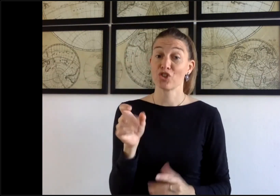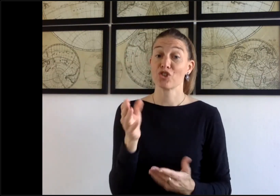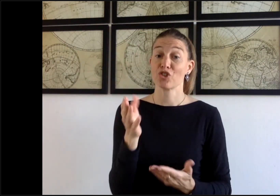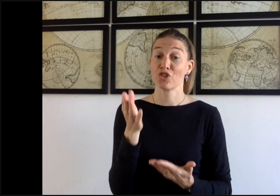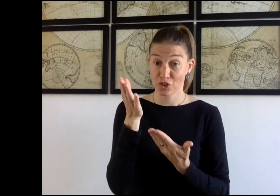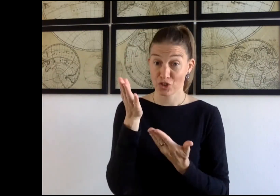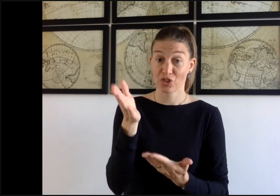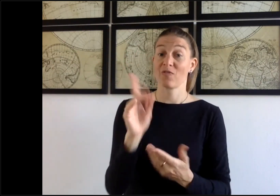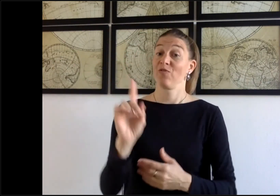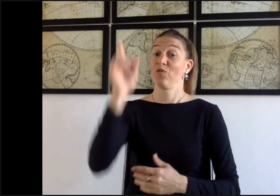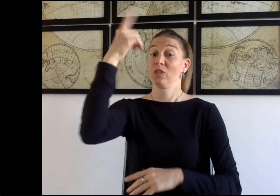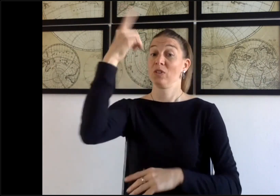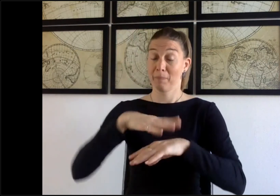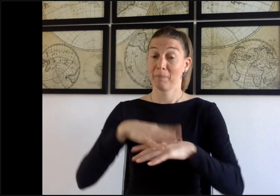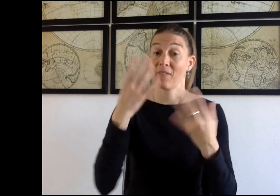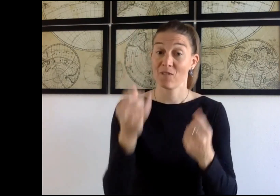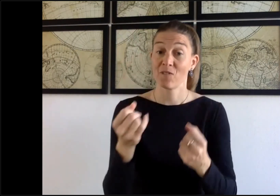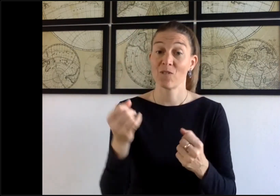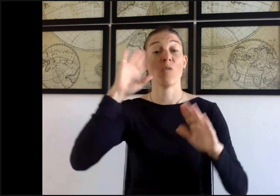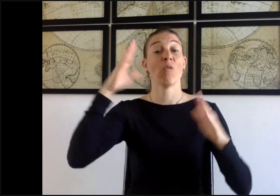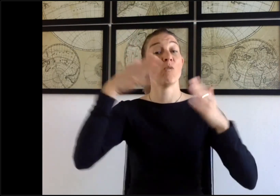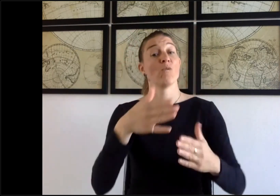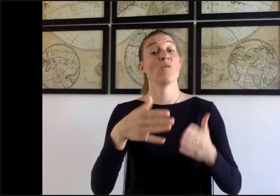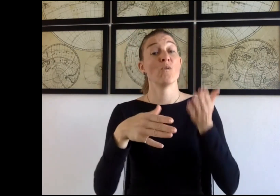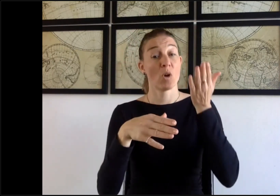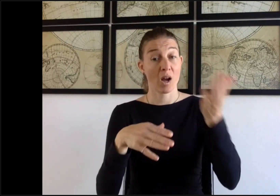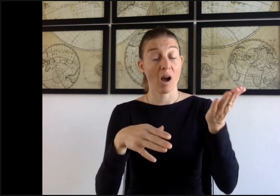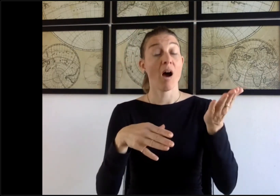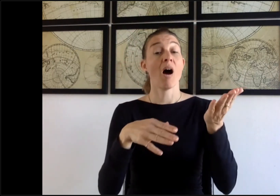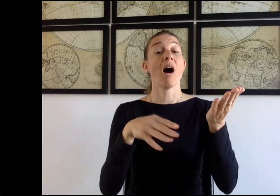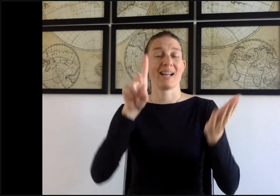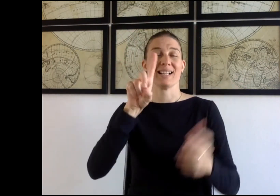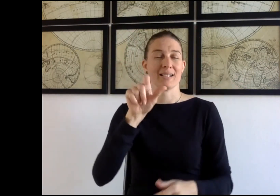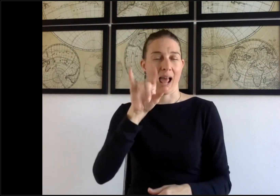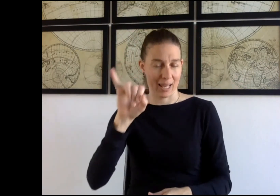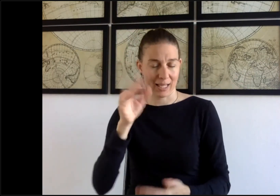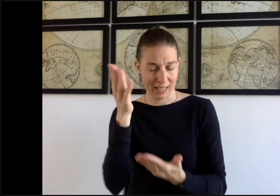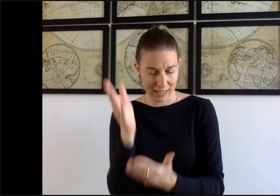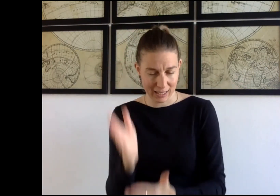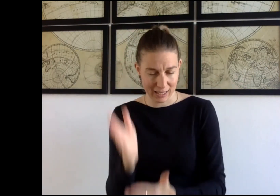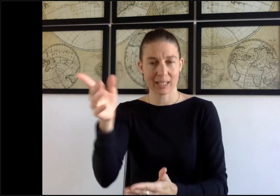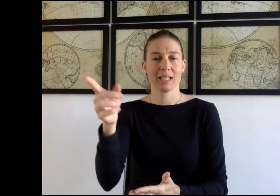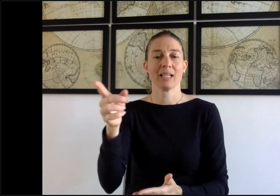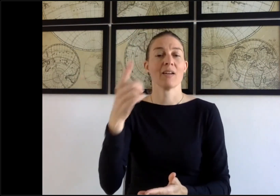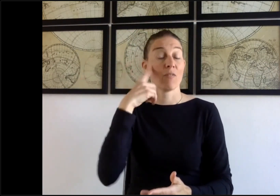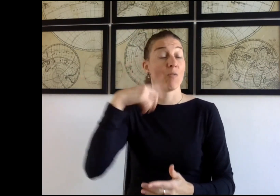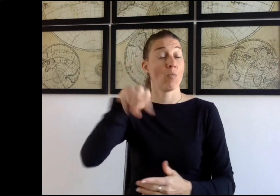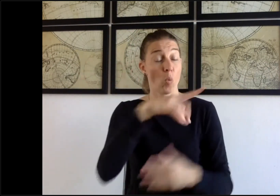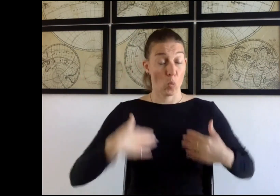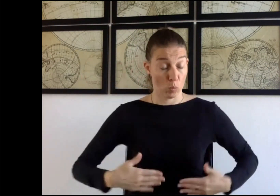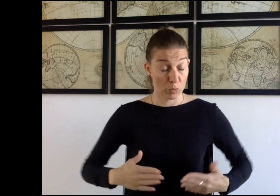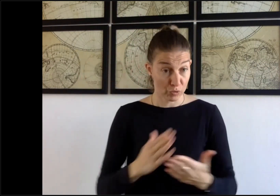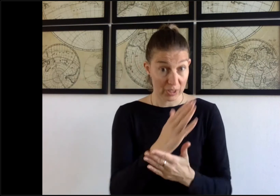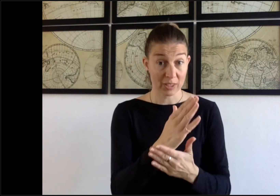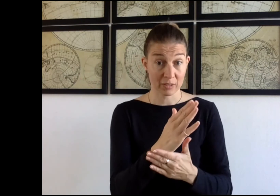non-discrimination. And our Commissioner Dalli has said, with a view of the current situation, that the European Union is